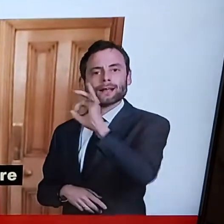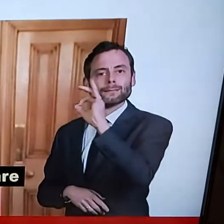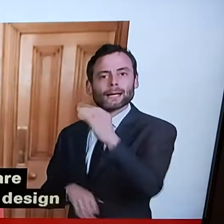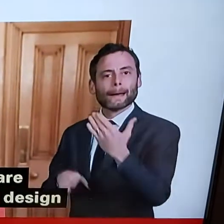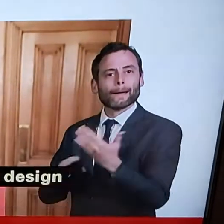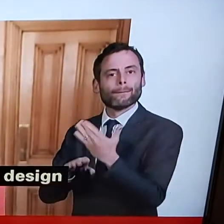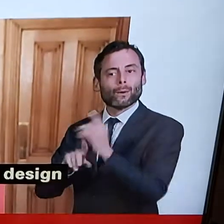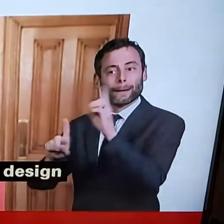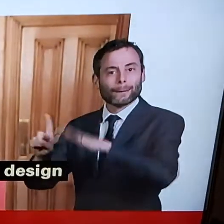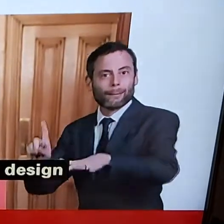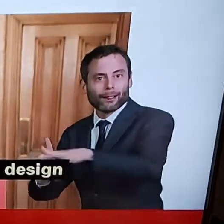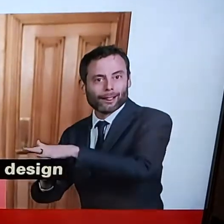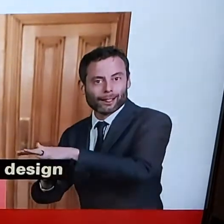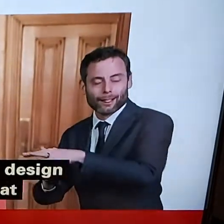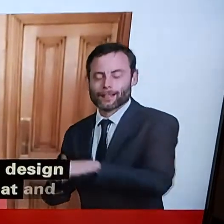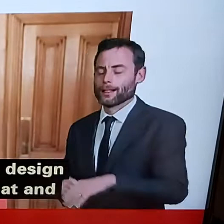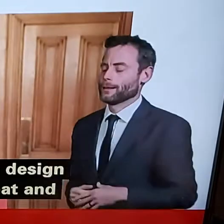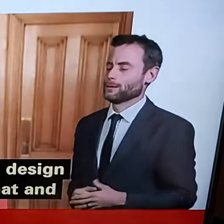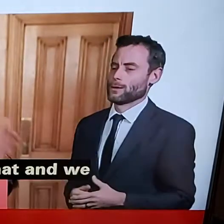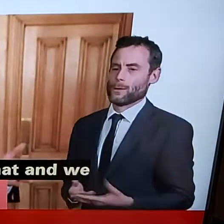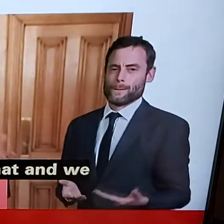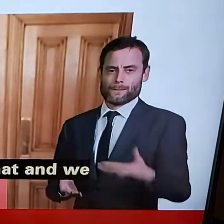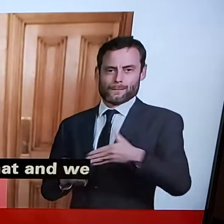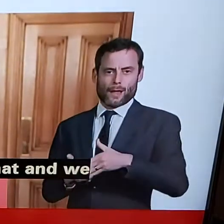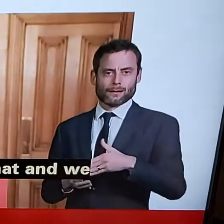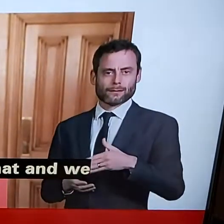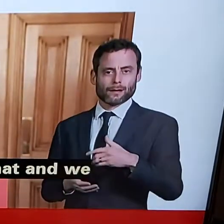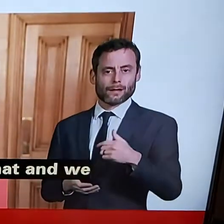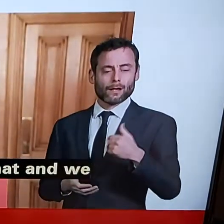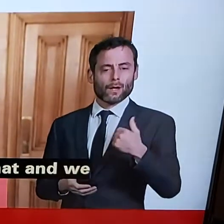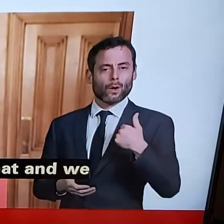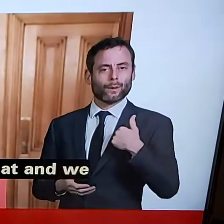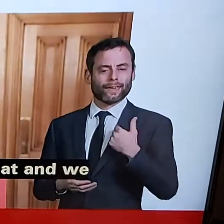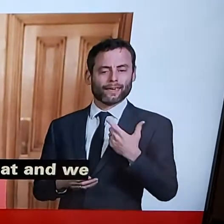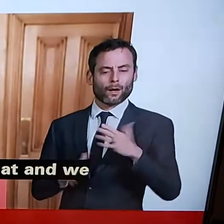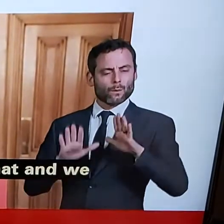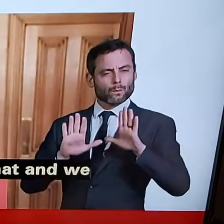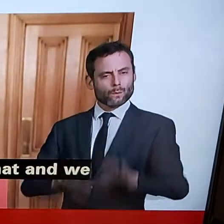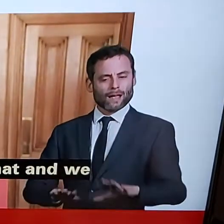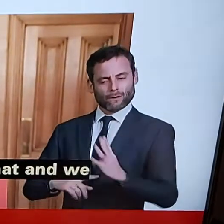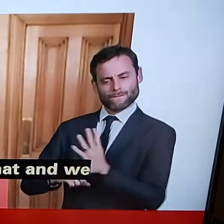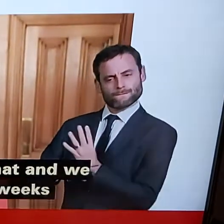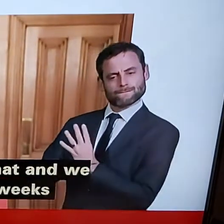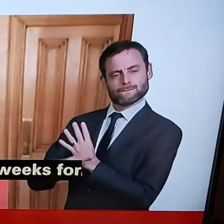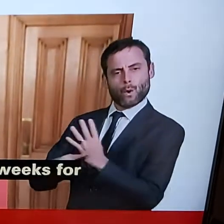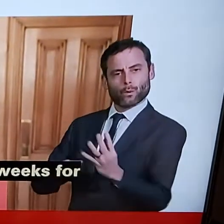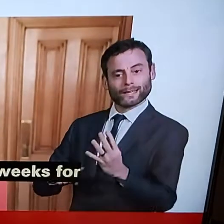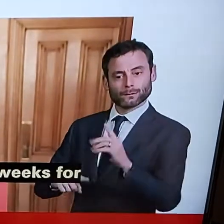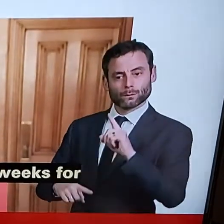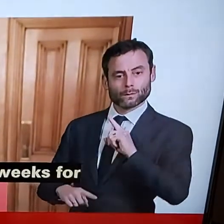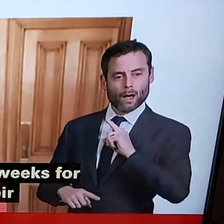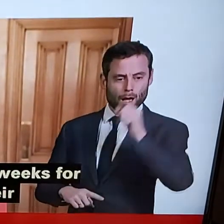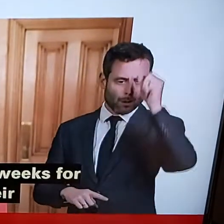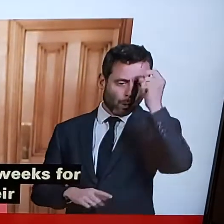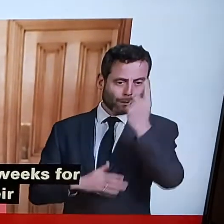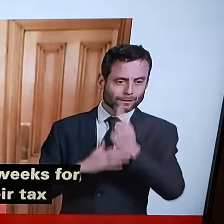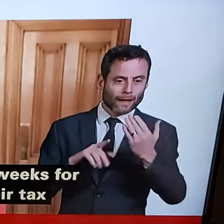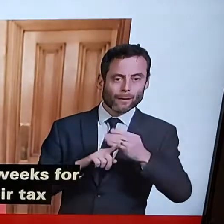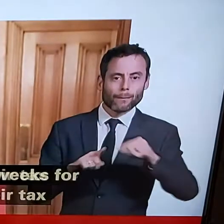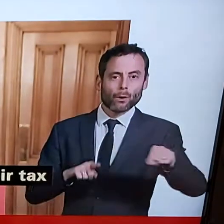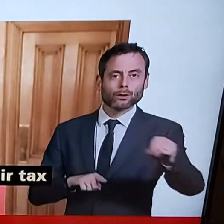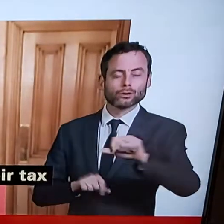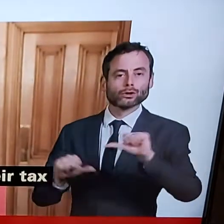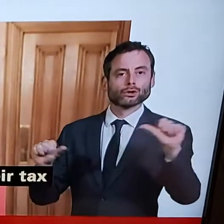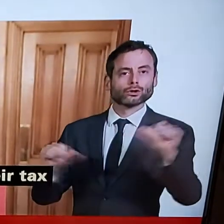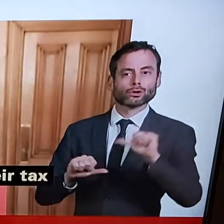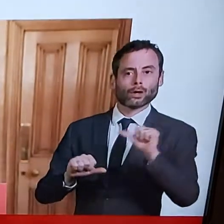also want to give now 4 weeks for people who haven't filed their tax return yet from January an opportunity to do so to benefit from the